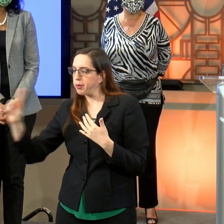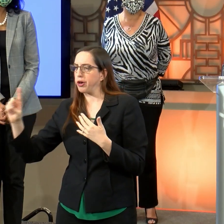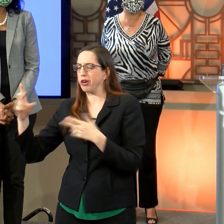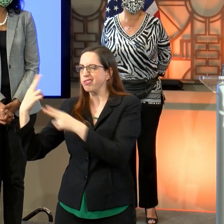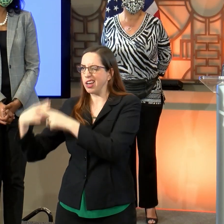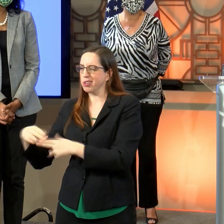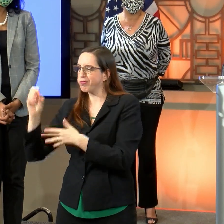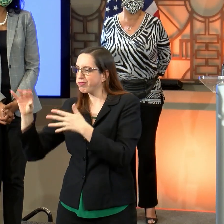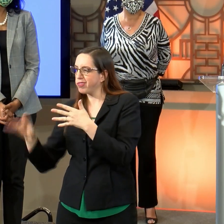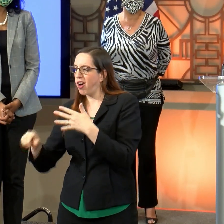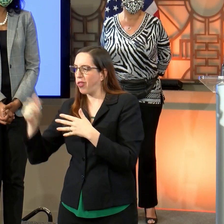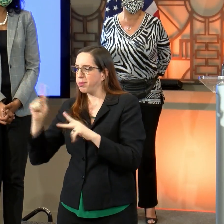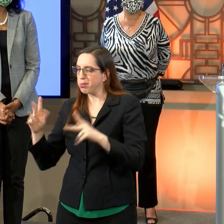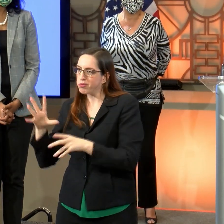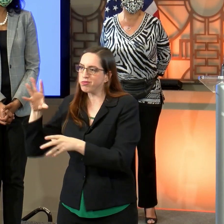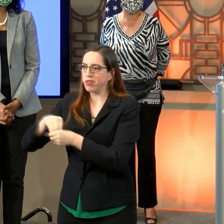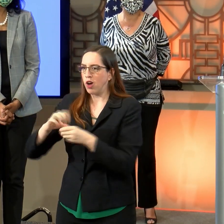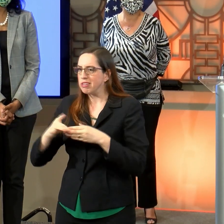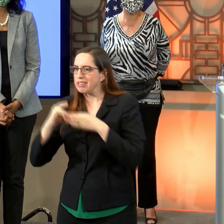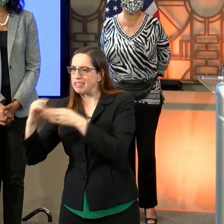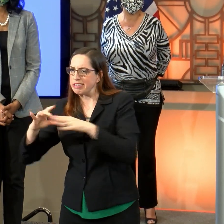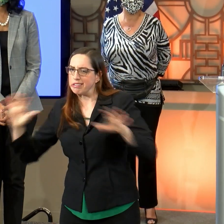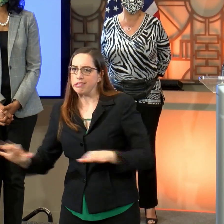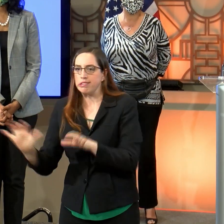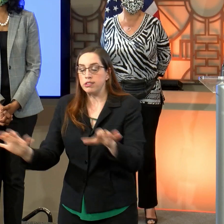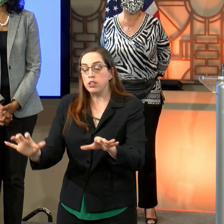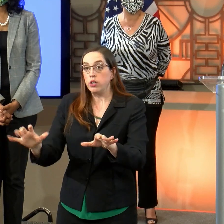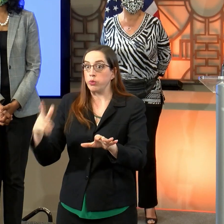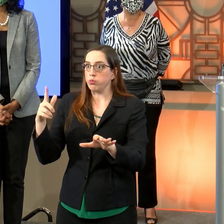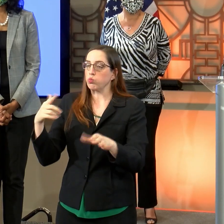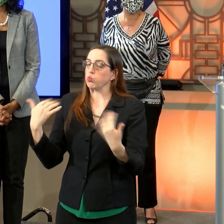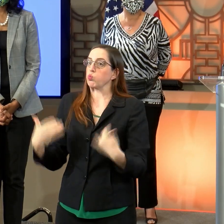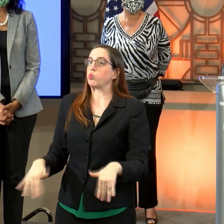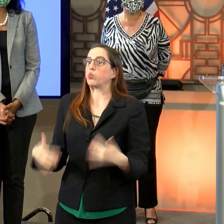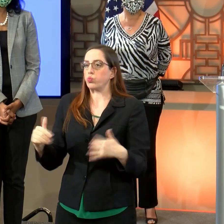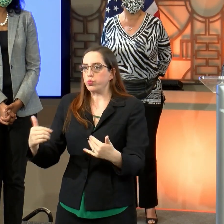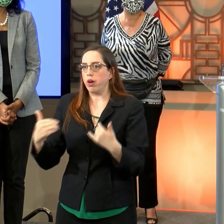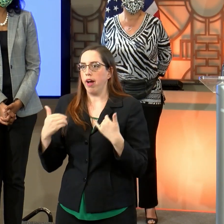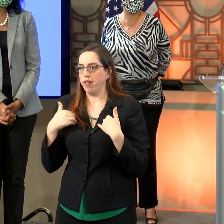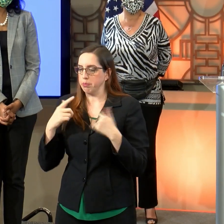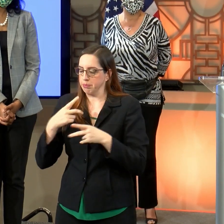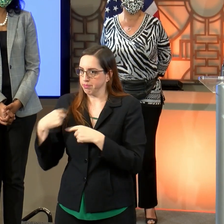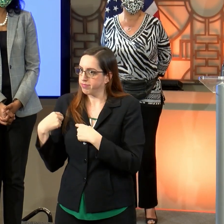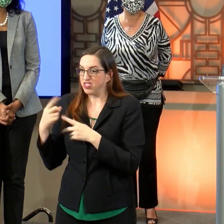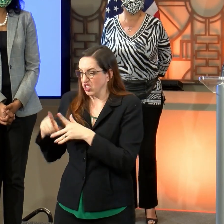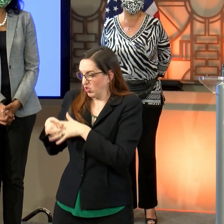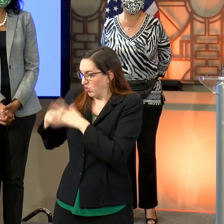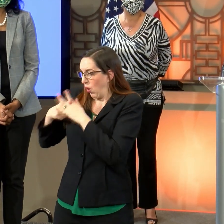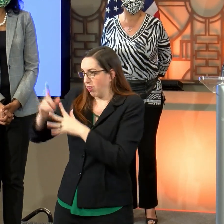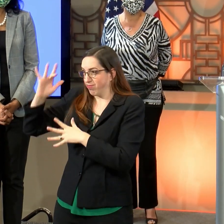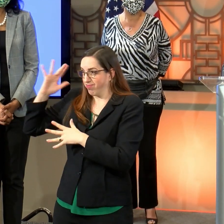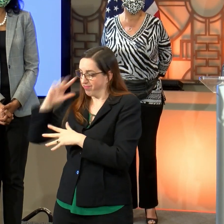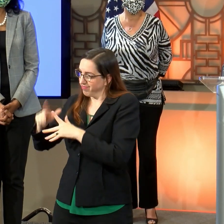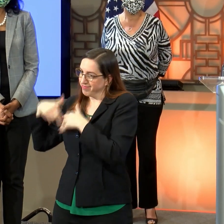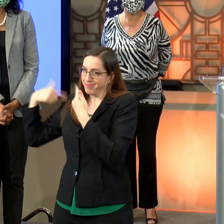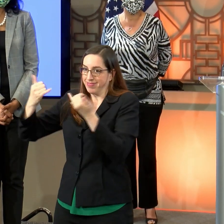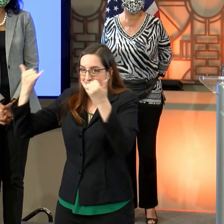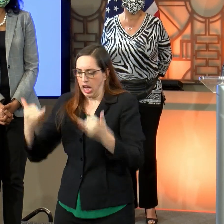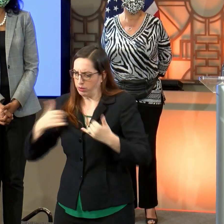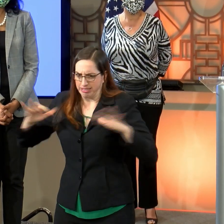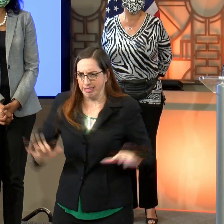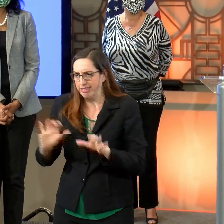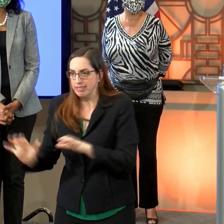Jason and others who have led these efforts. And because we really have, I think, been on top of it from the outset. Of course,